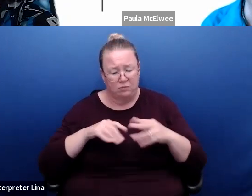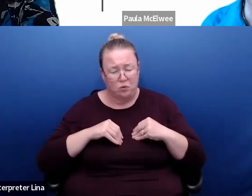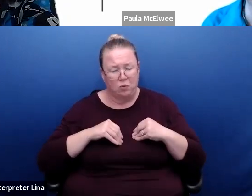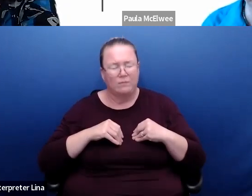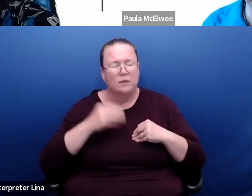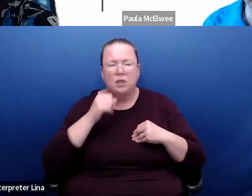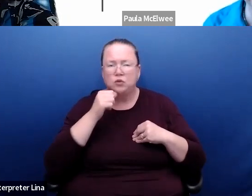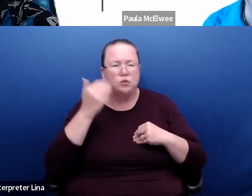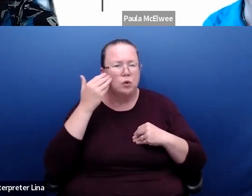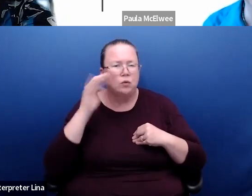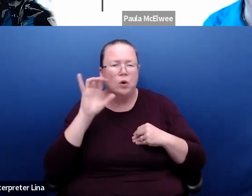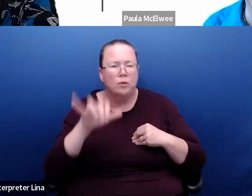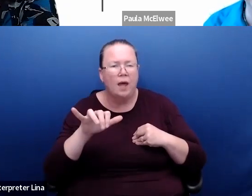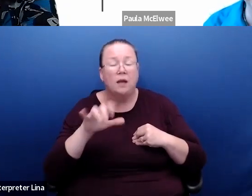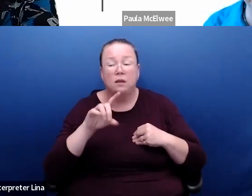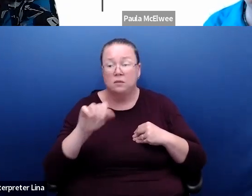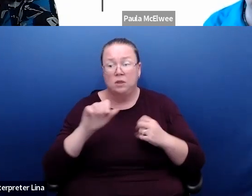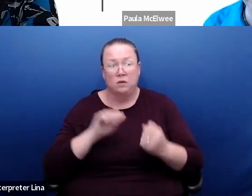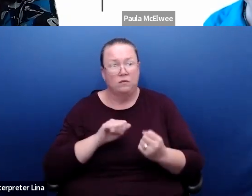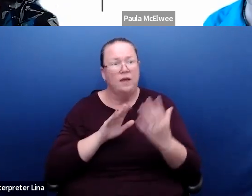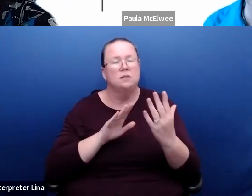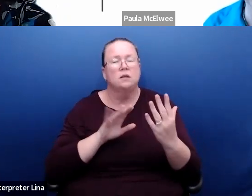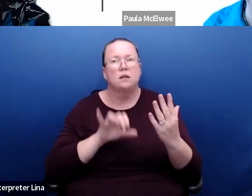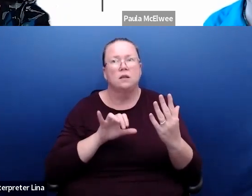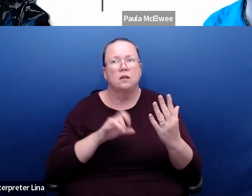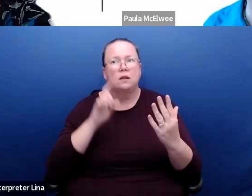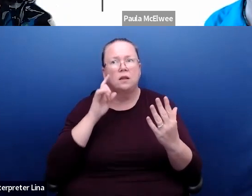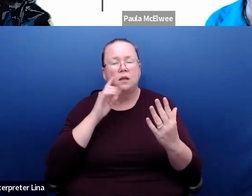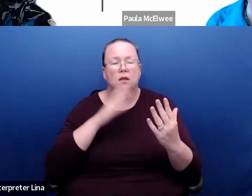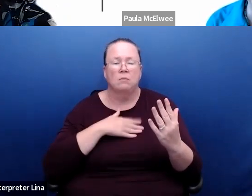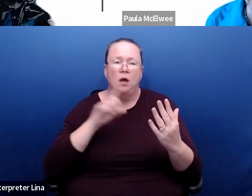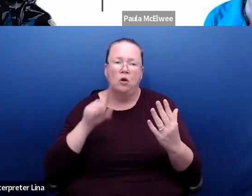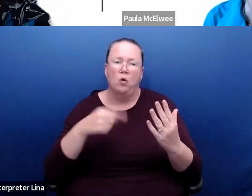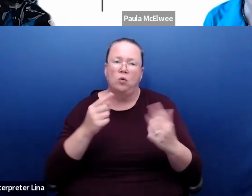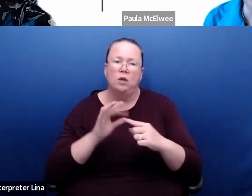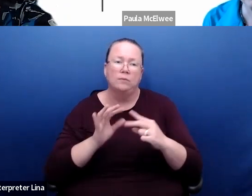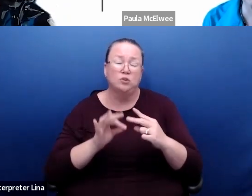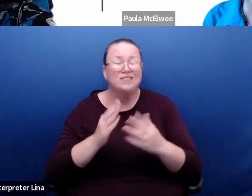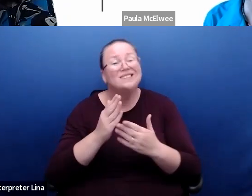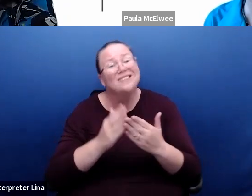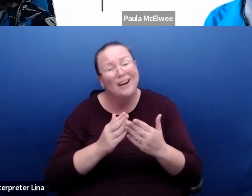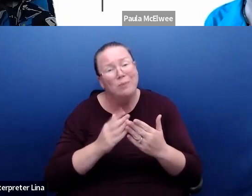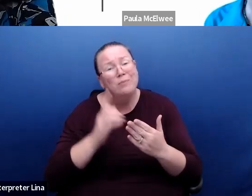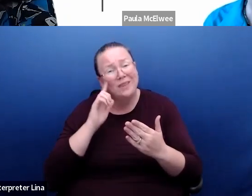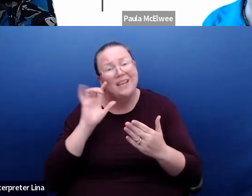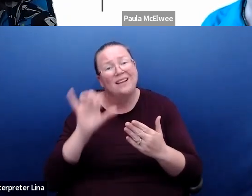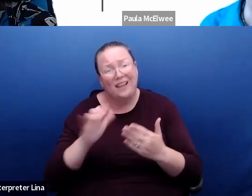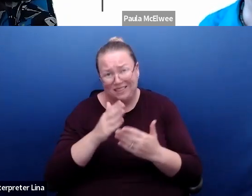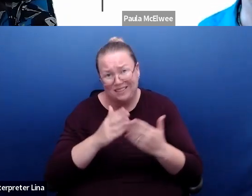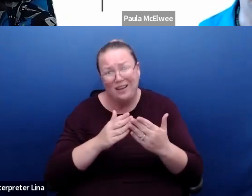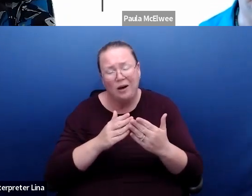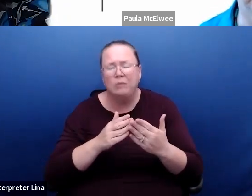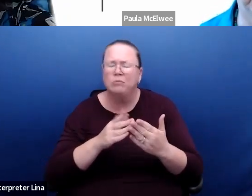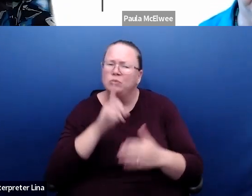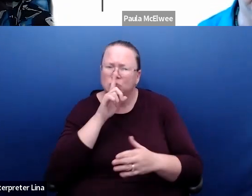knowing it. And when they face that disability, they think, oh, that's my only solution. some think that. Yeah. So it really